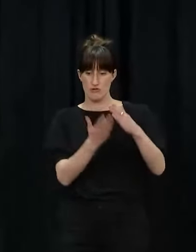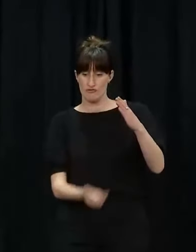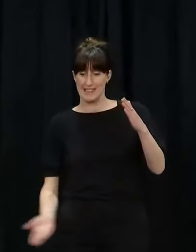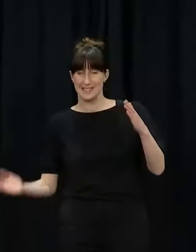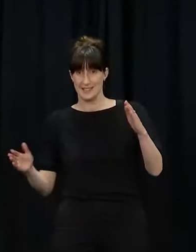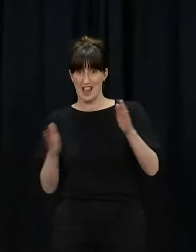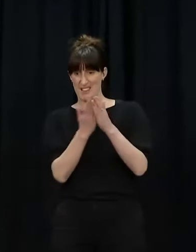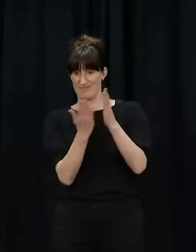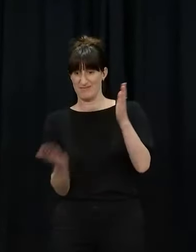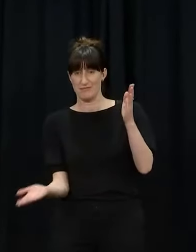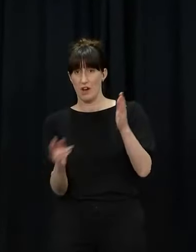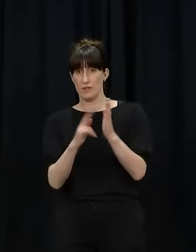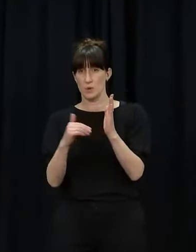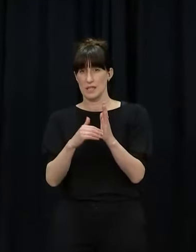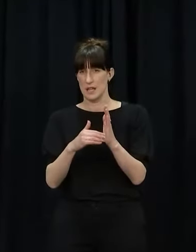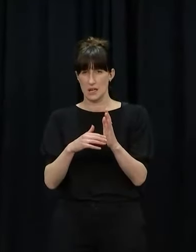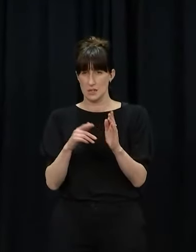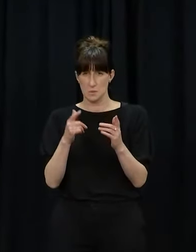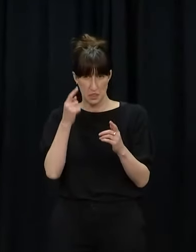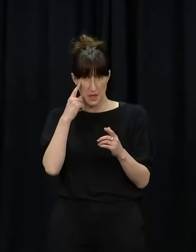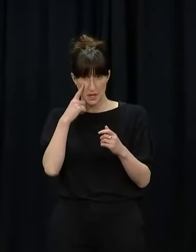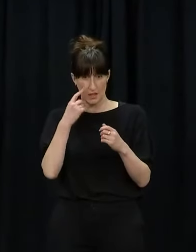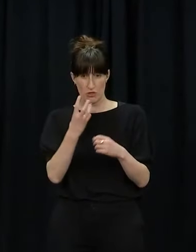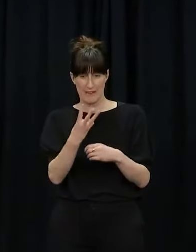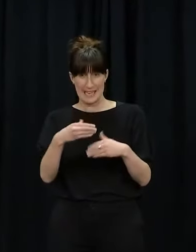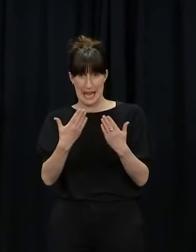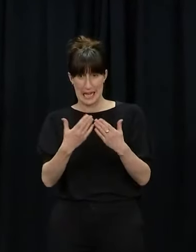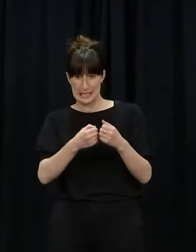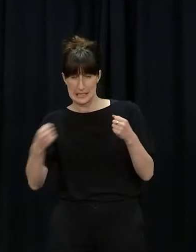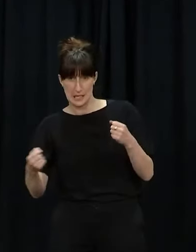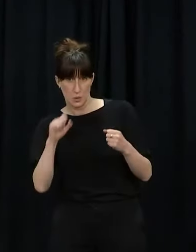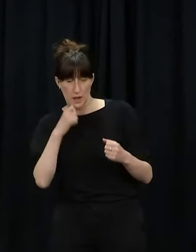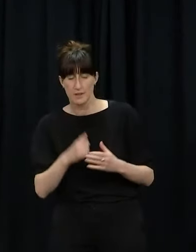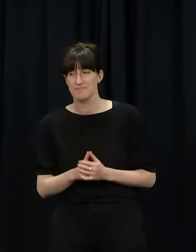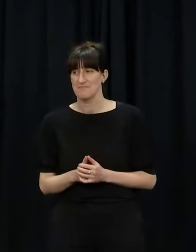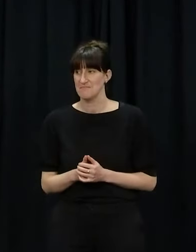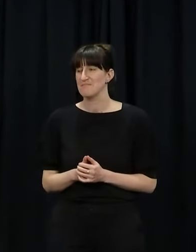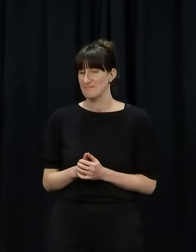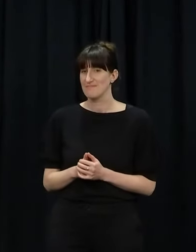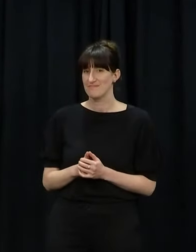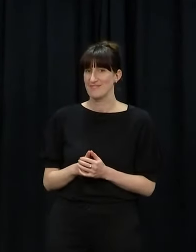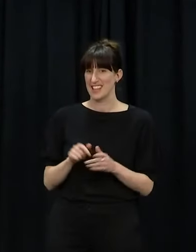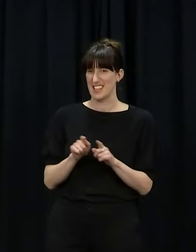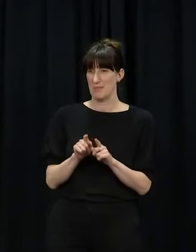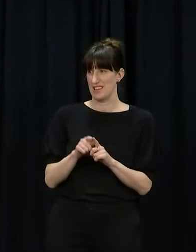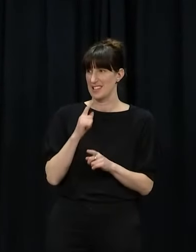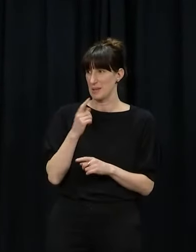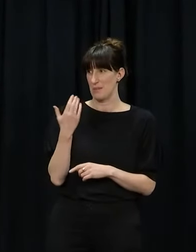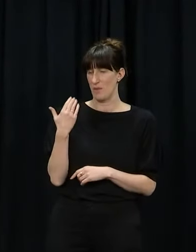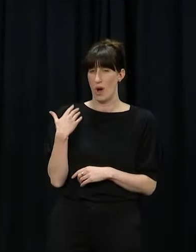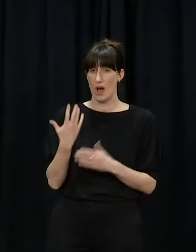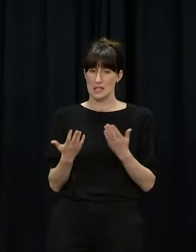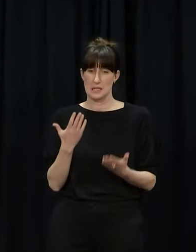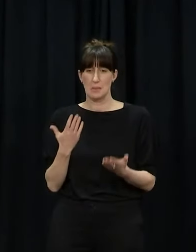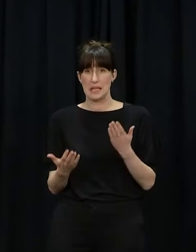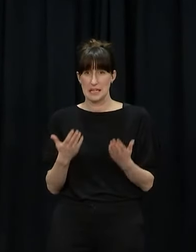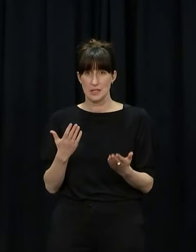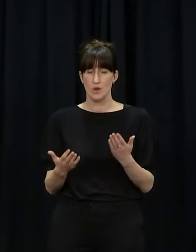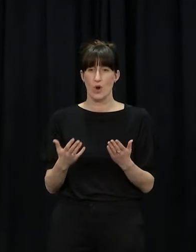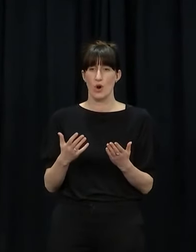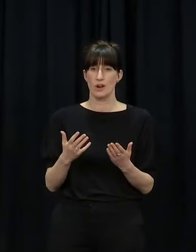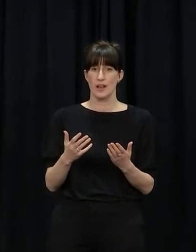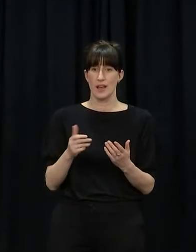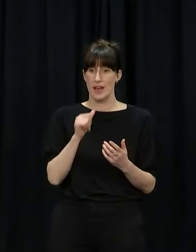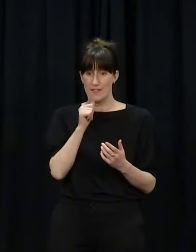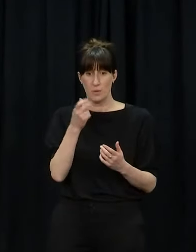same things we consider on all occasions. Just again, whether or not we've seen spread from those locations of interest into other parts of the country,